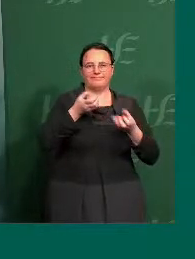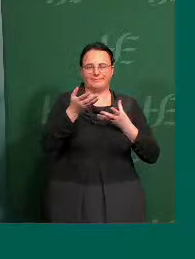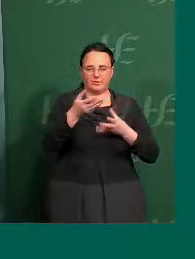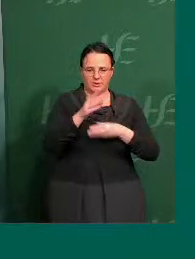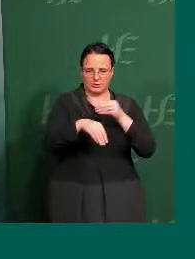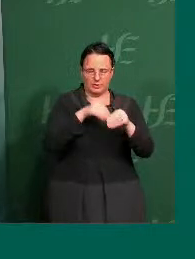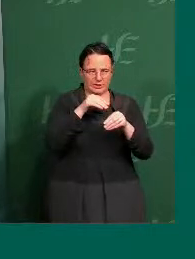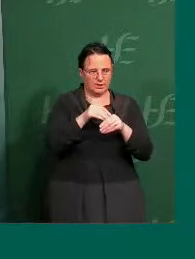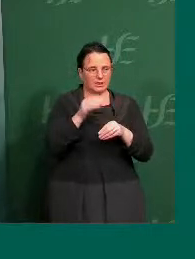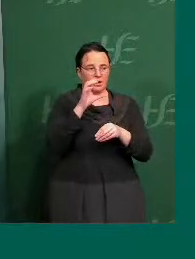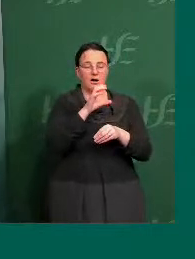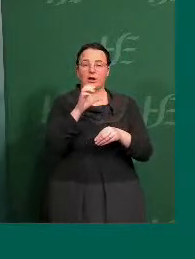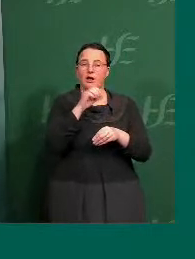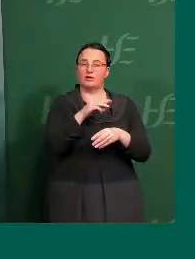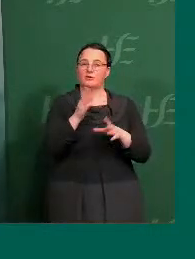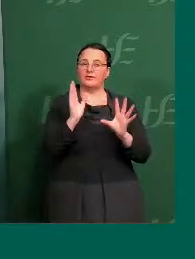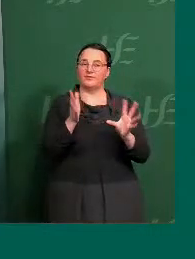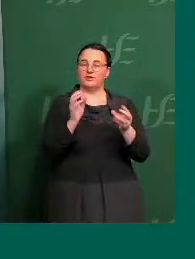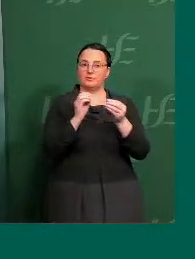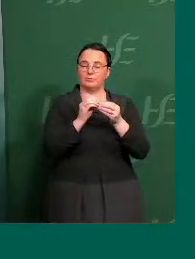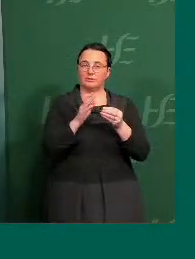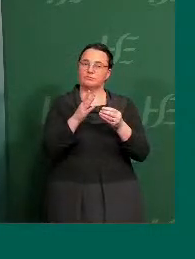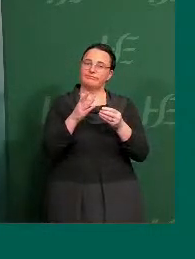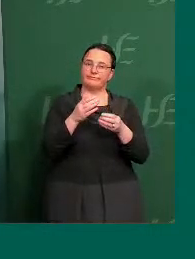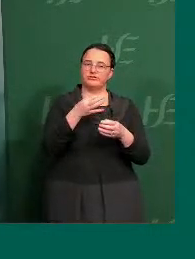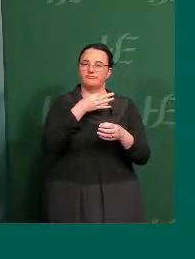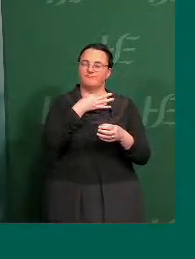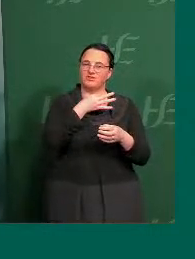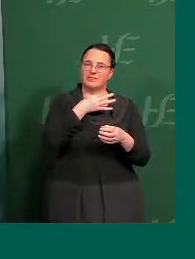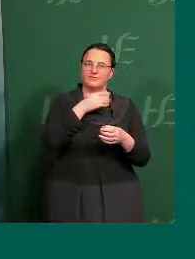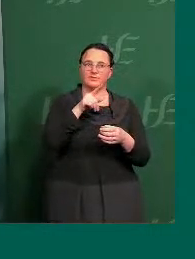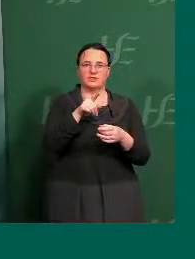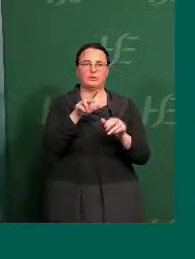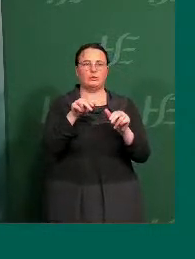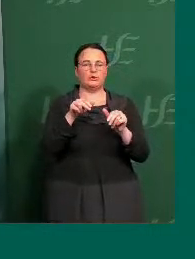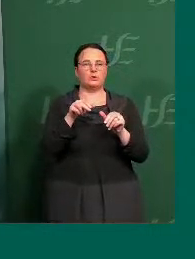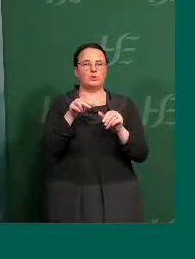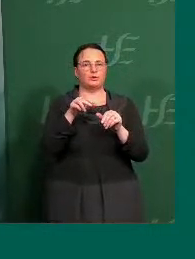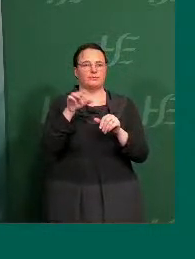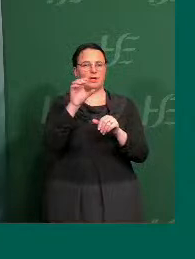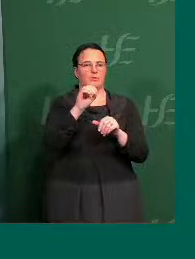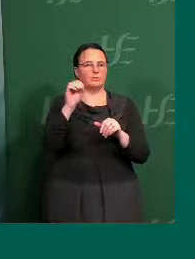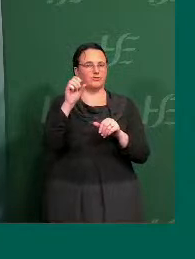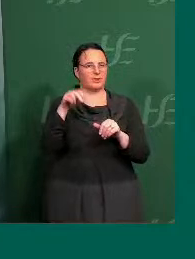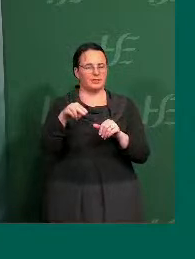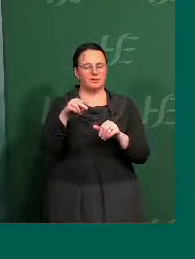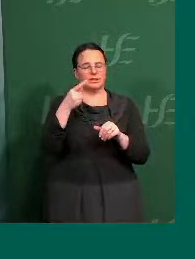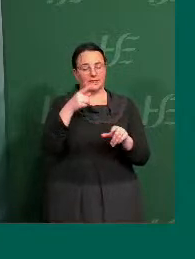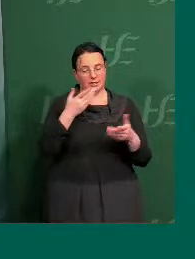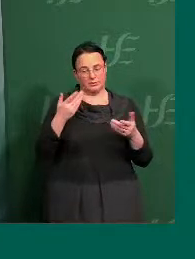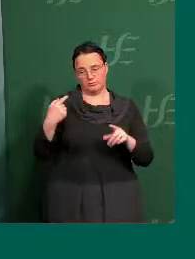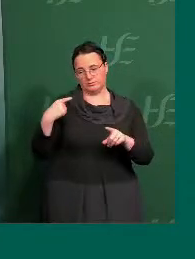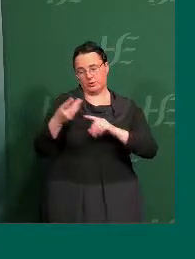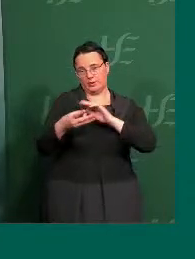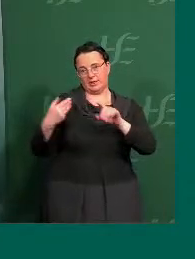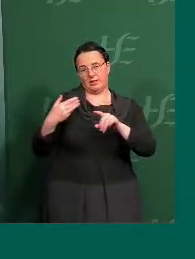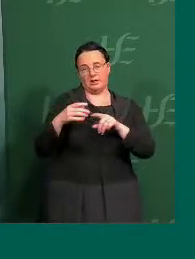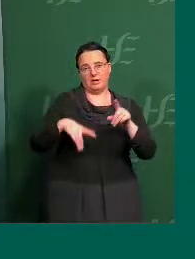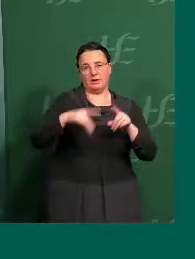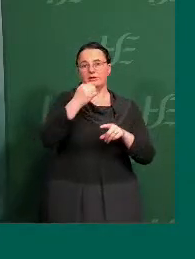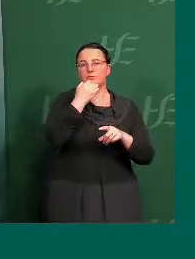activity, and Colin has referred to the potential risks around the new variant. So in the past week, we're still seeing very high numbers of laboratory tests,